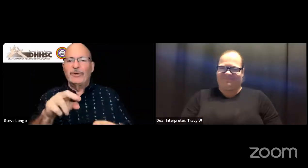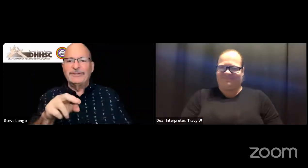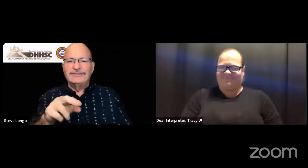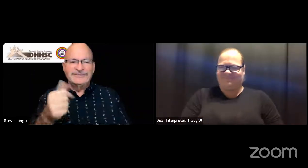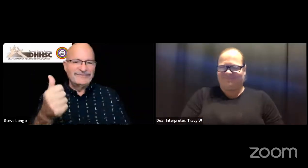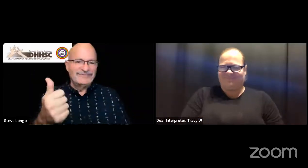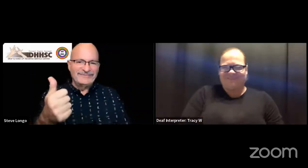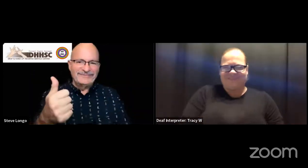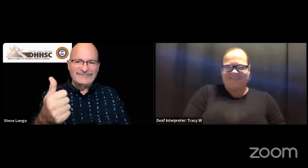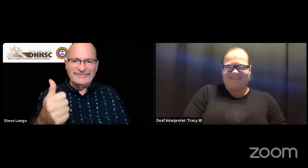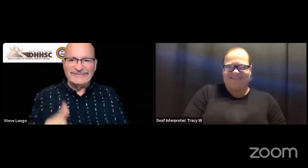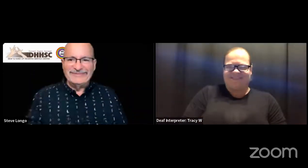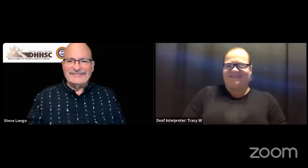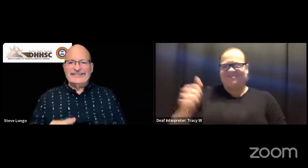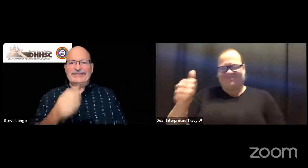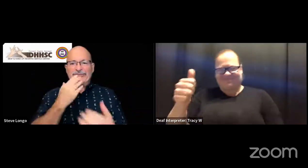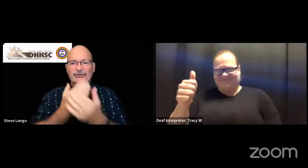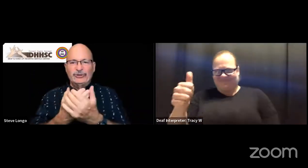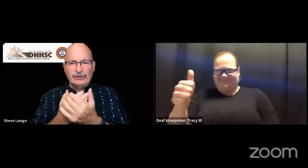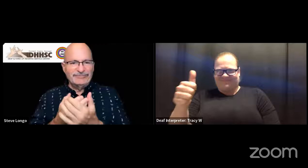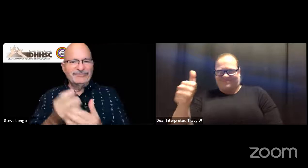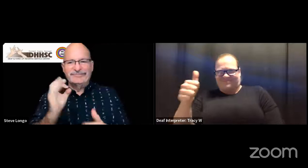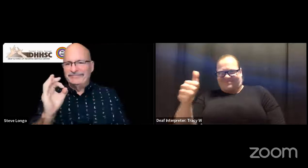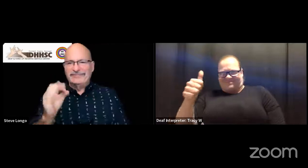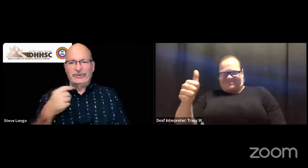Thank you, Nicole. Thanks for your report.